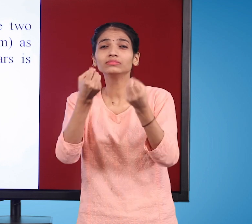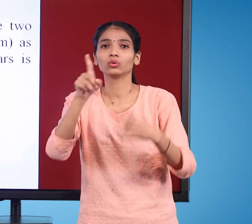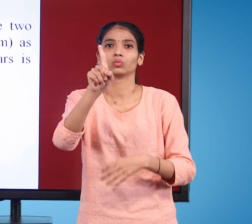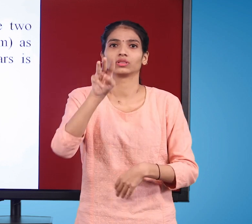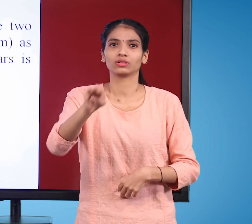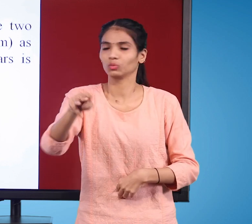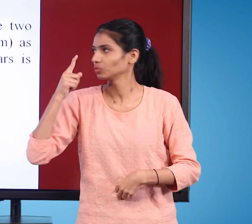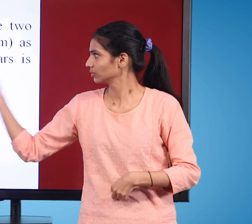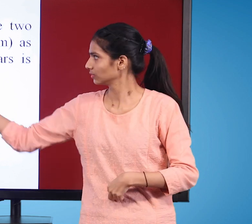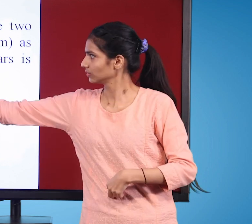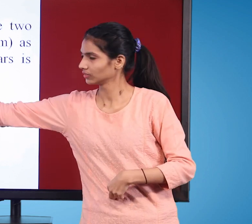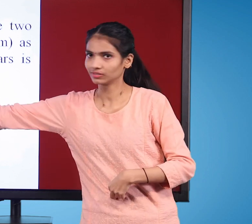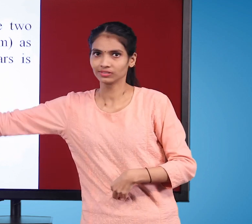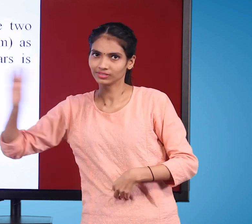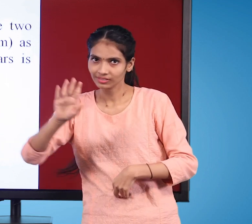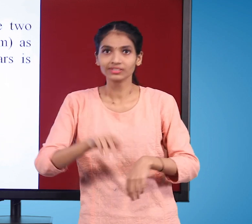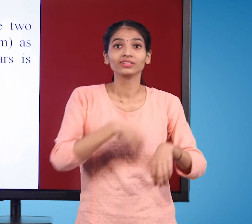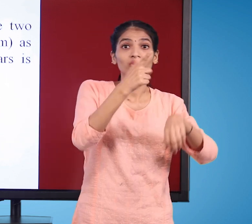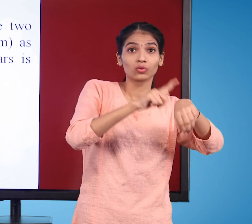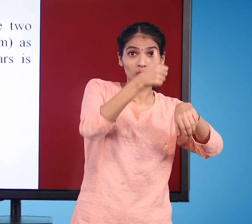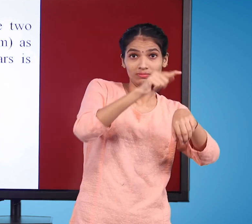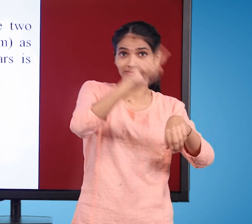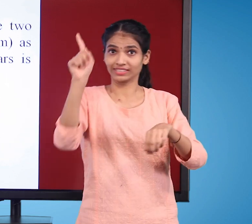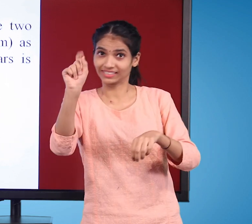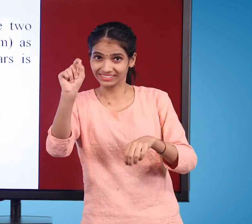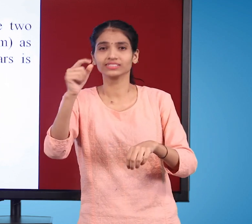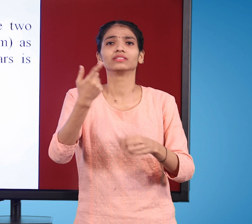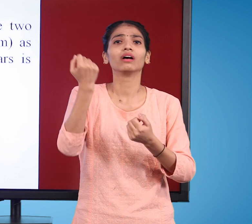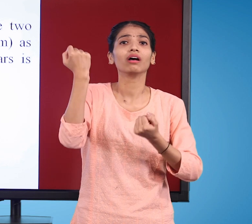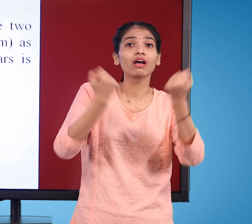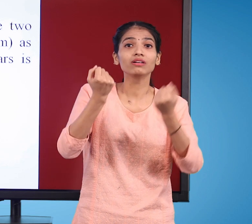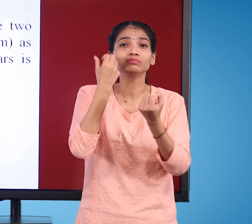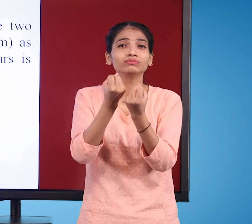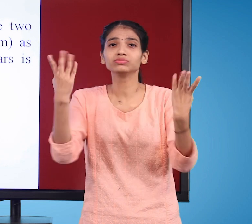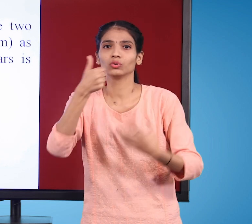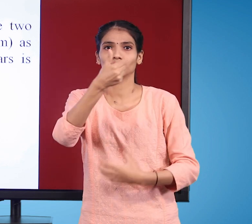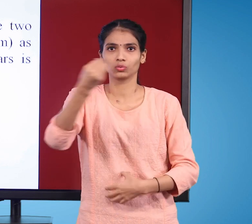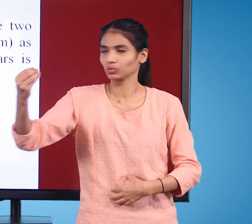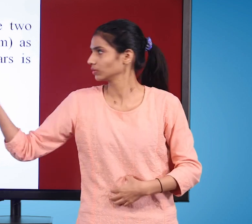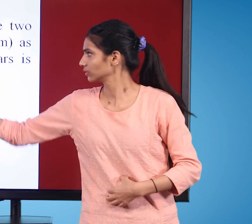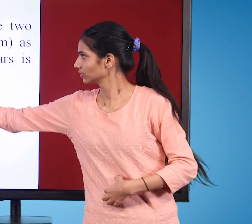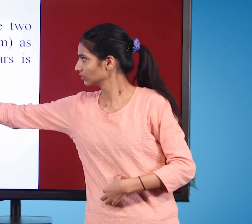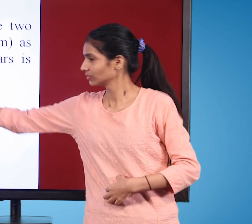is 1000 plus 900 equal to 1900 vehicles.